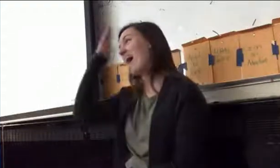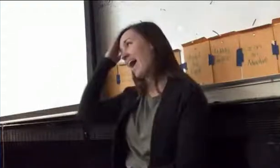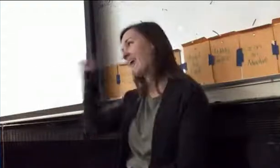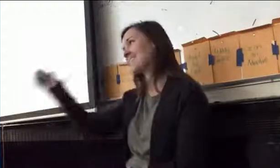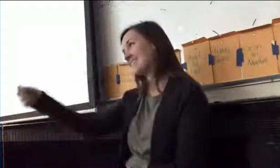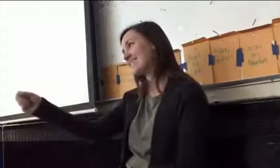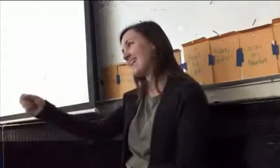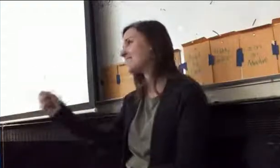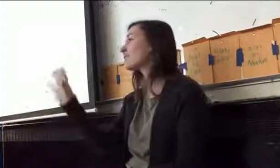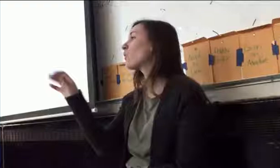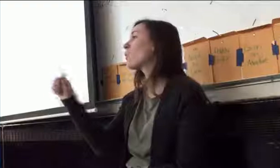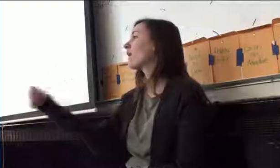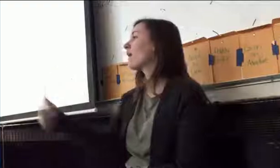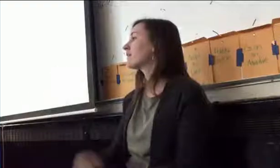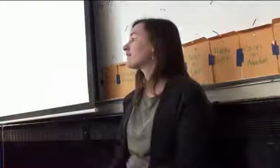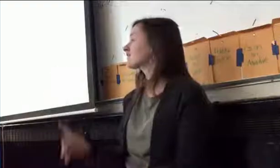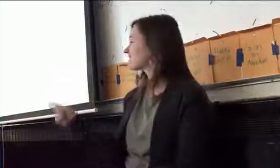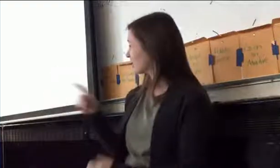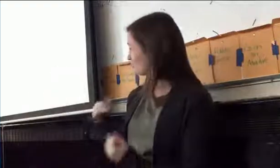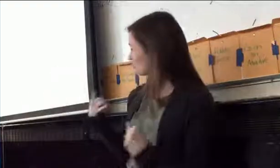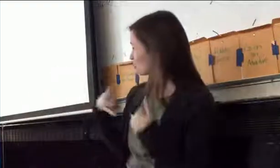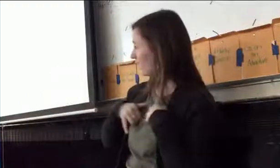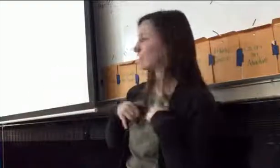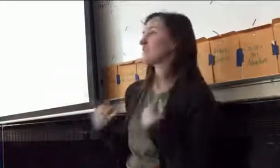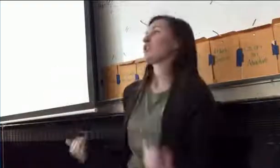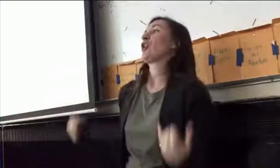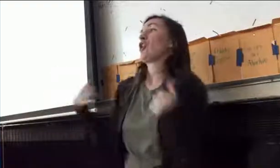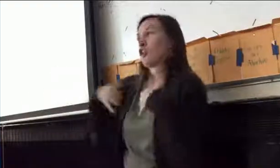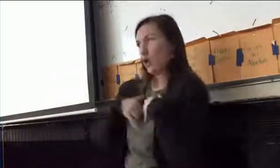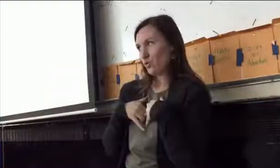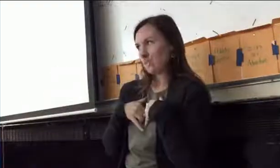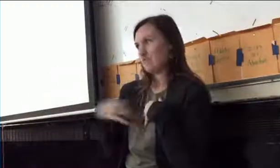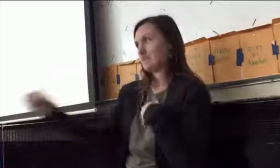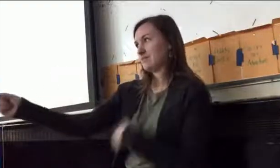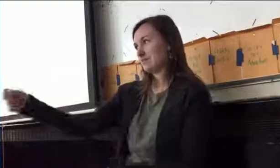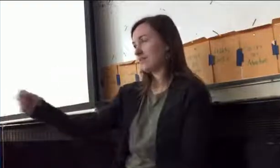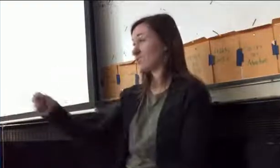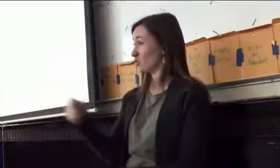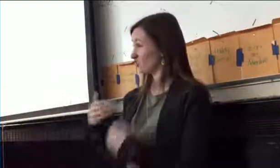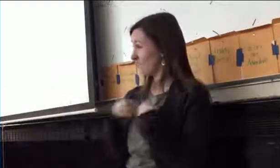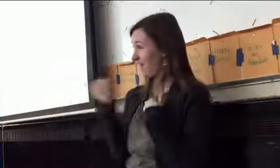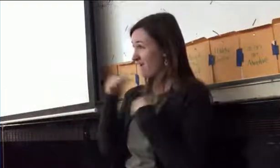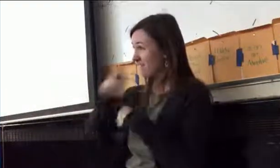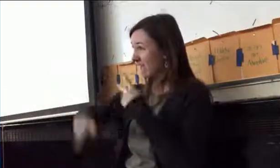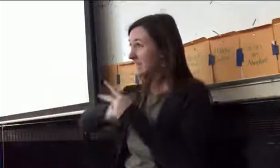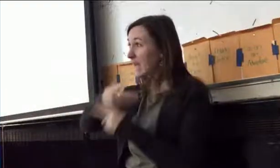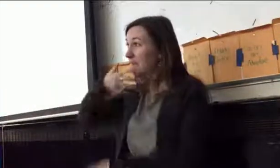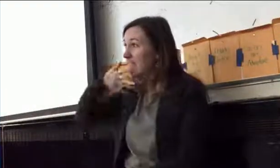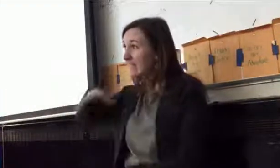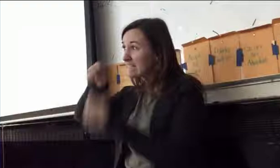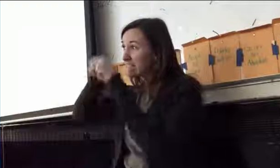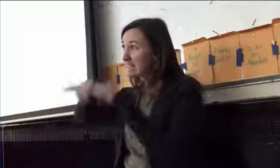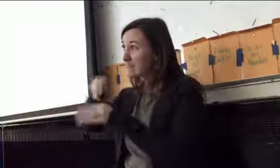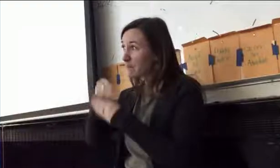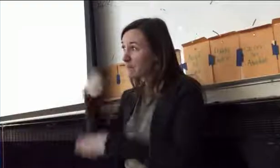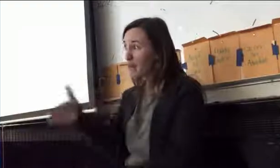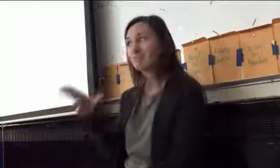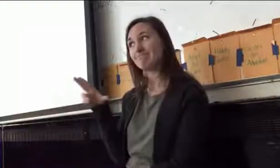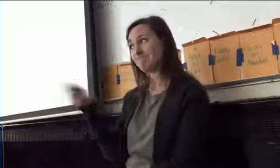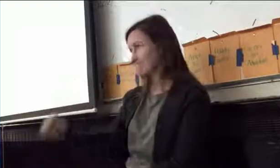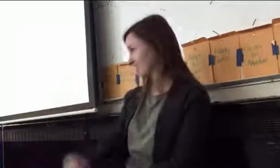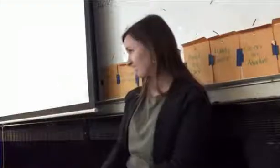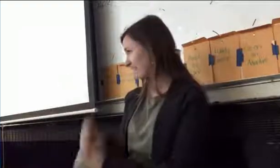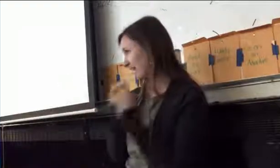Hats. And what else? Coats. Okay. So, do they have any sort of heaters? No.